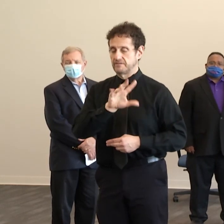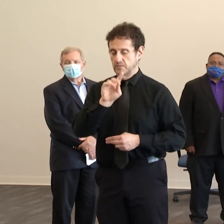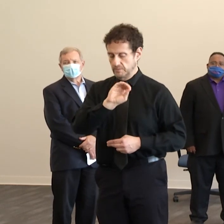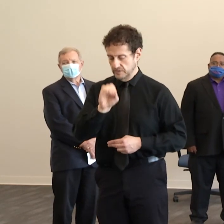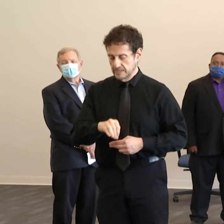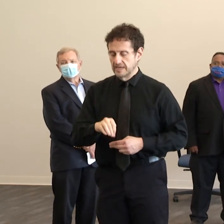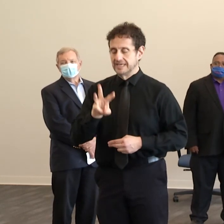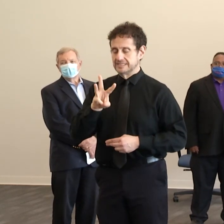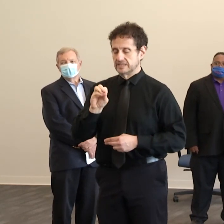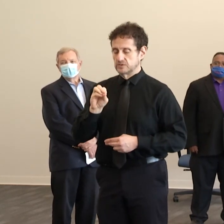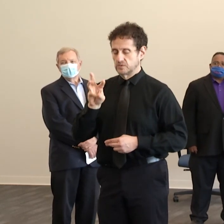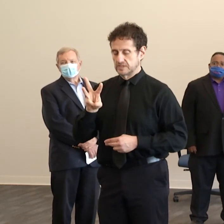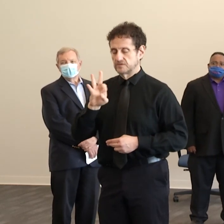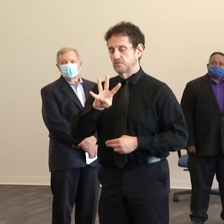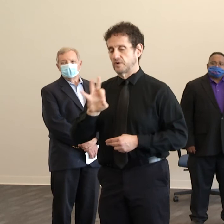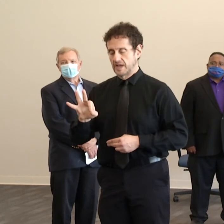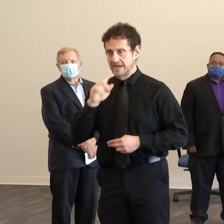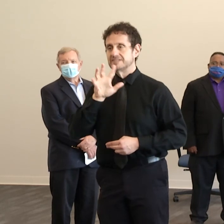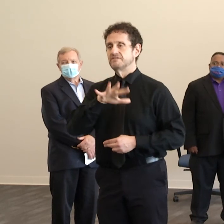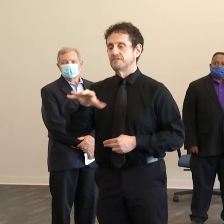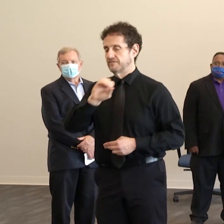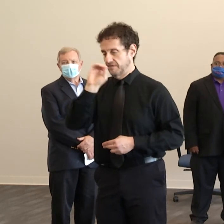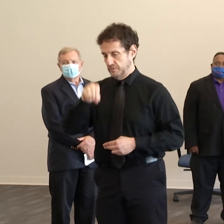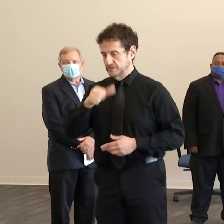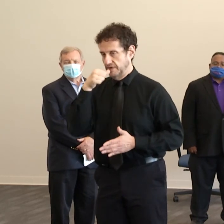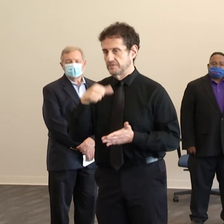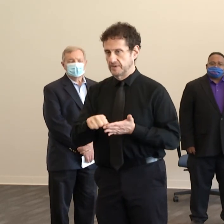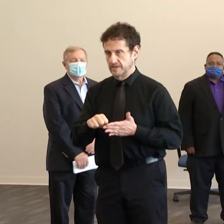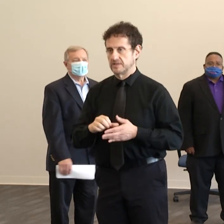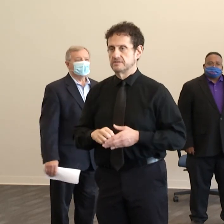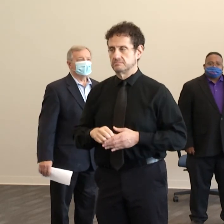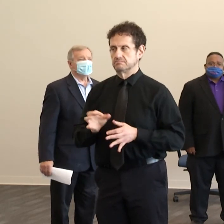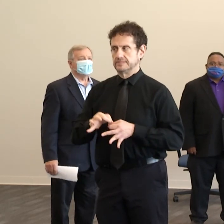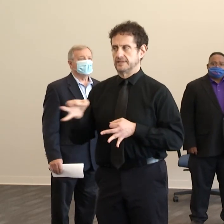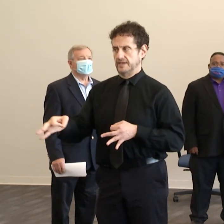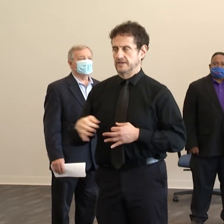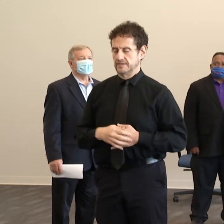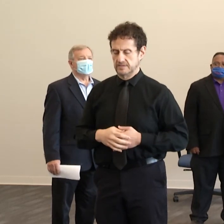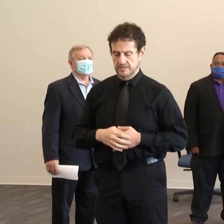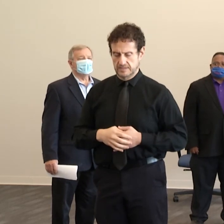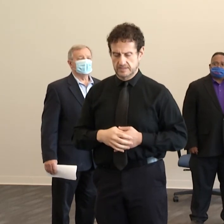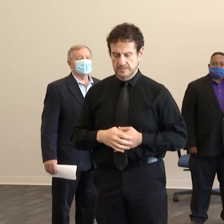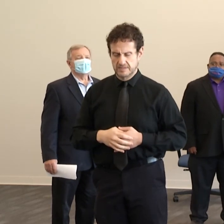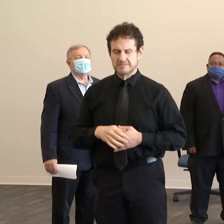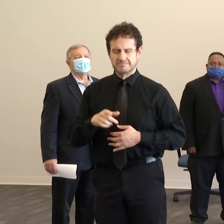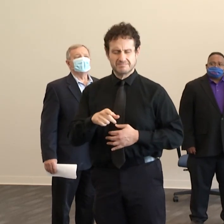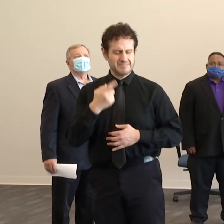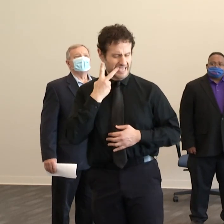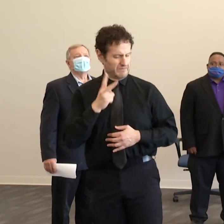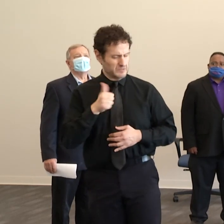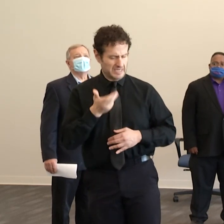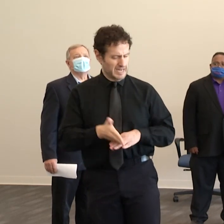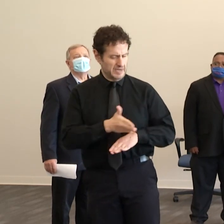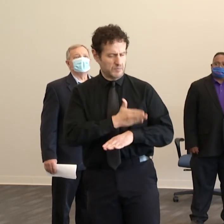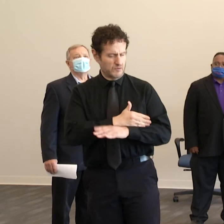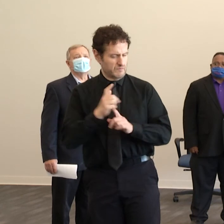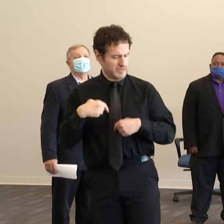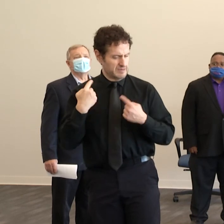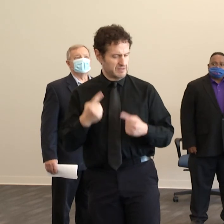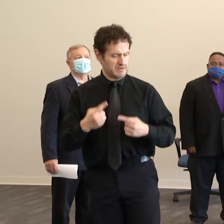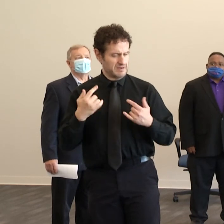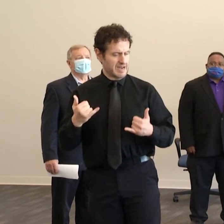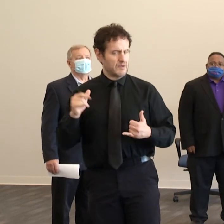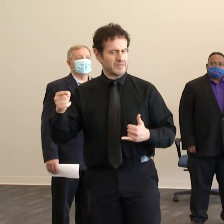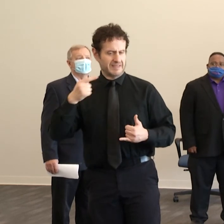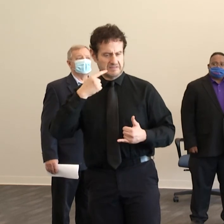60649 at 55%. We can get you more if you need more. And have you seen any improvement so far yet this month now that they